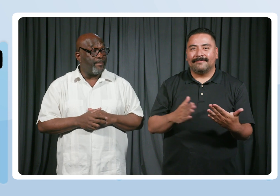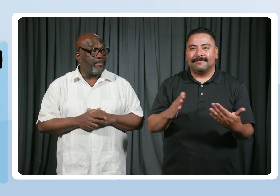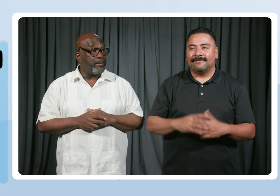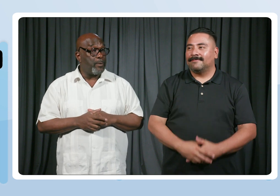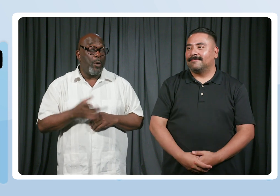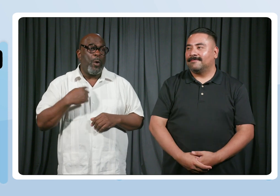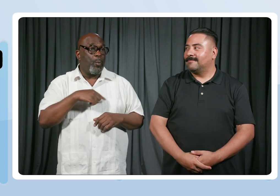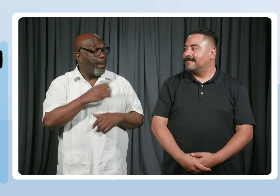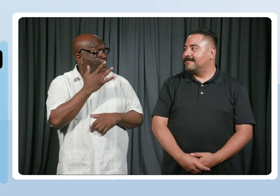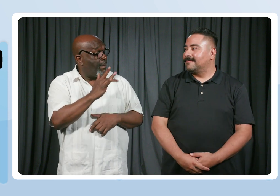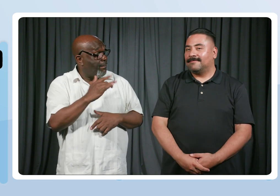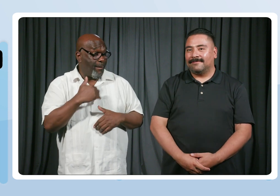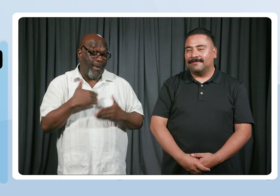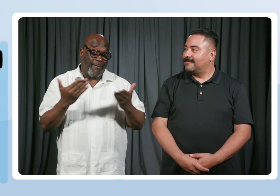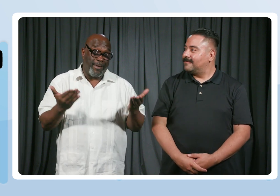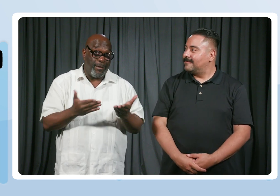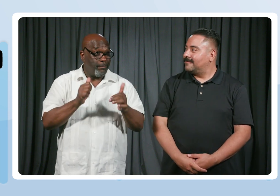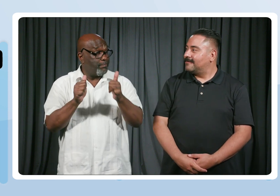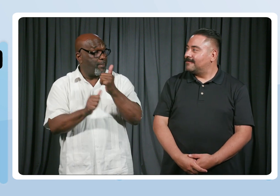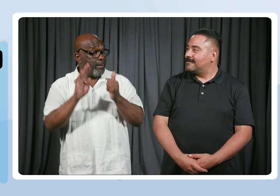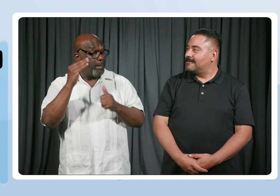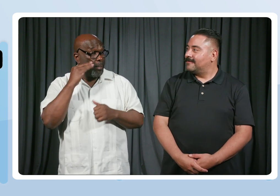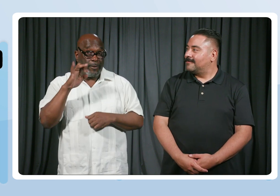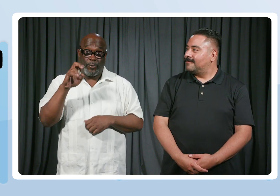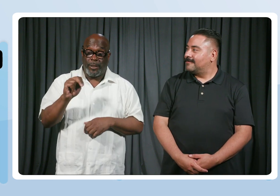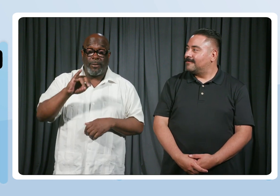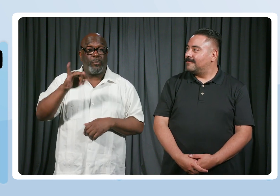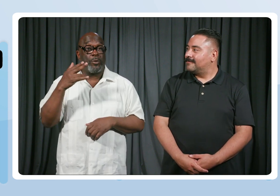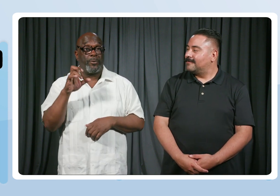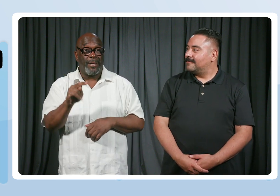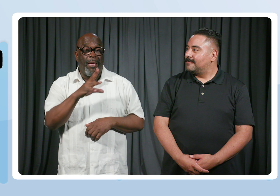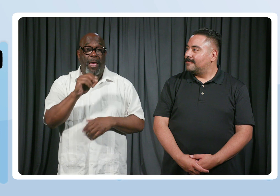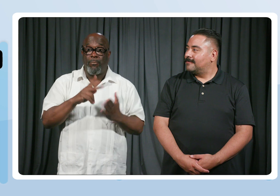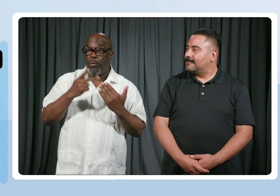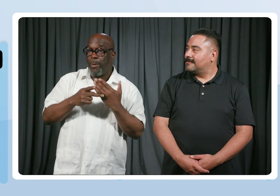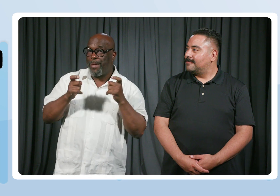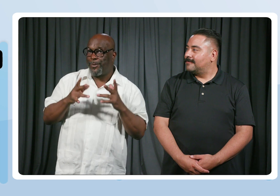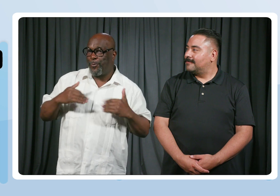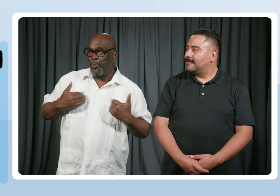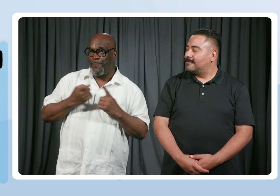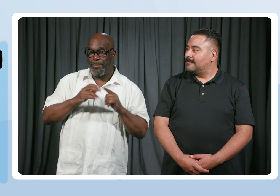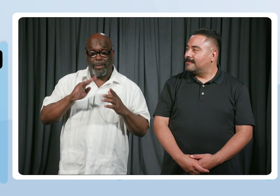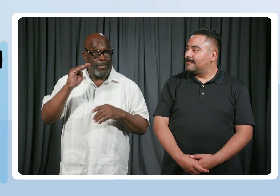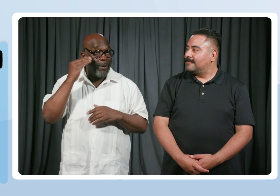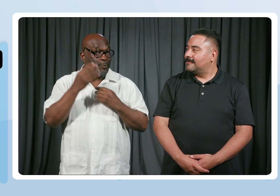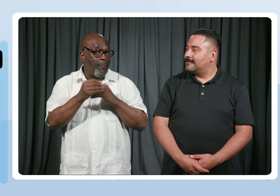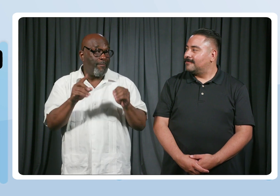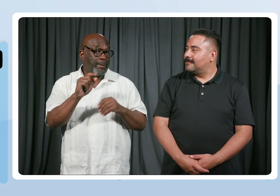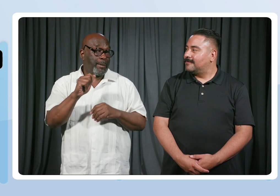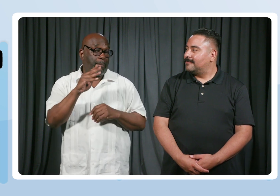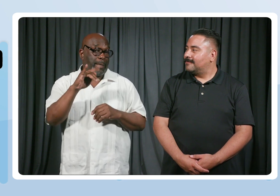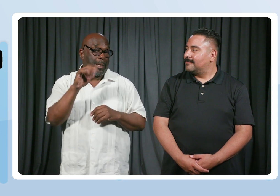We are lucky to have with us Deputy Mayor Jen Johnson and Program Manager of Youth from the Mayor's Office, Tamika